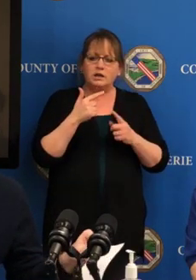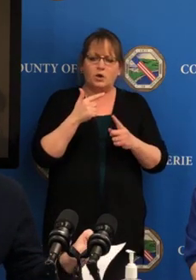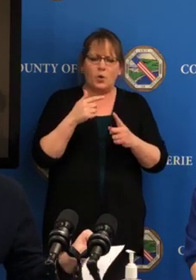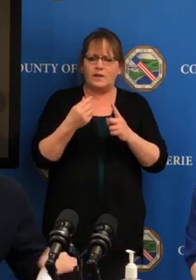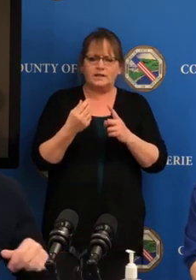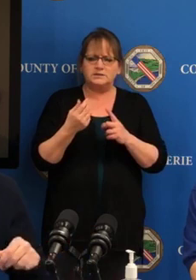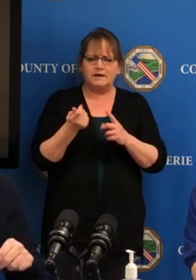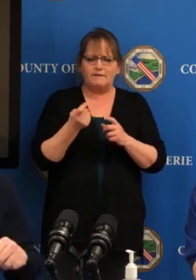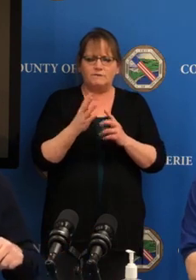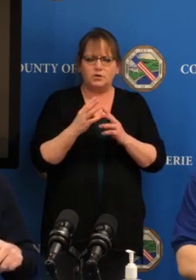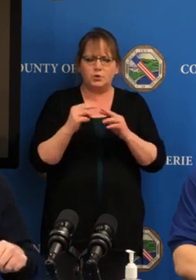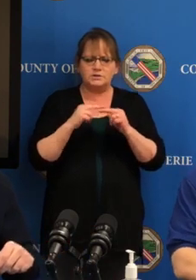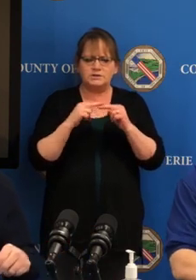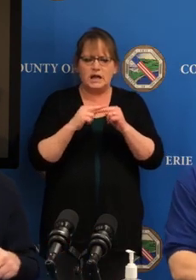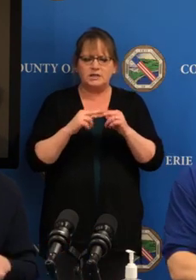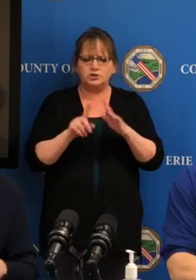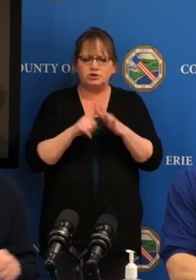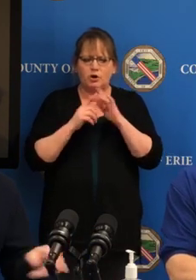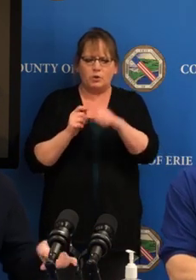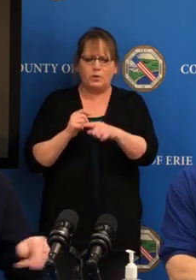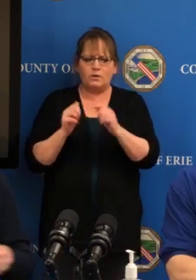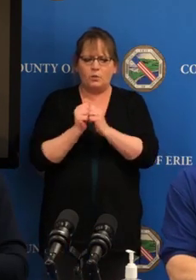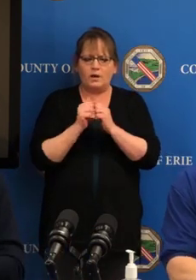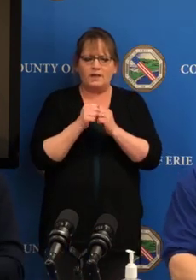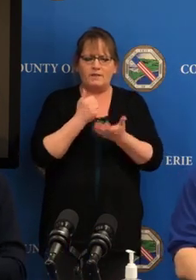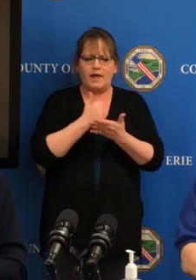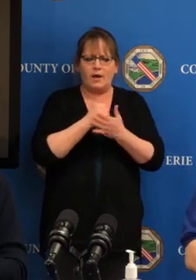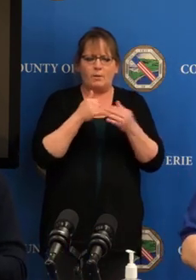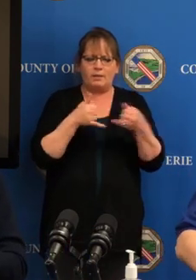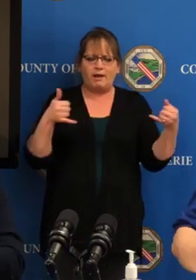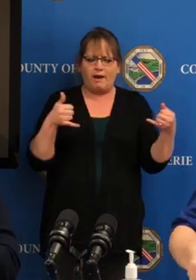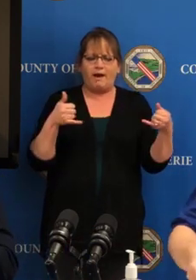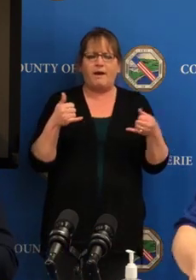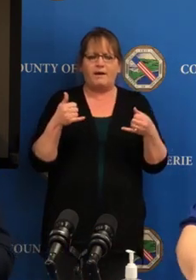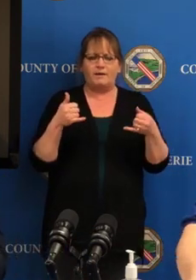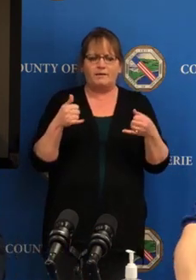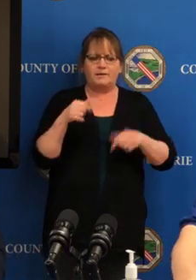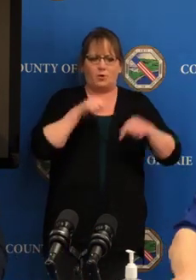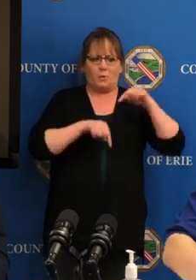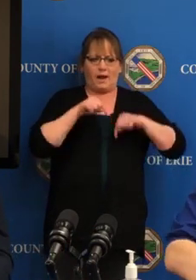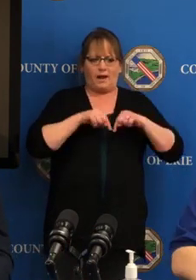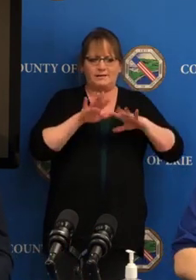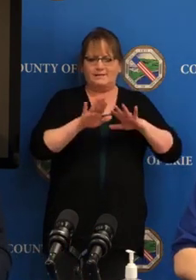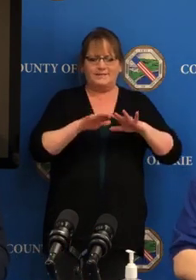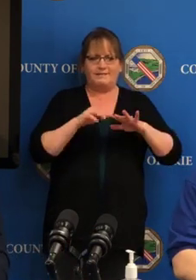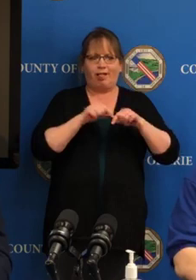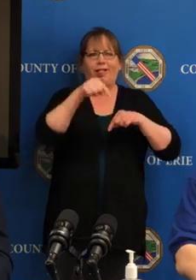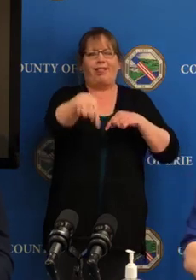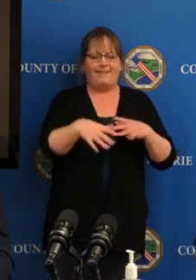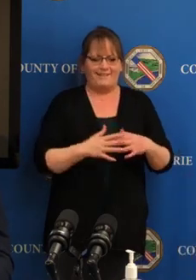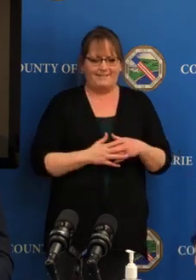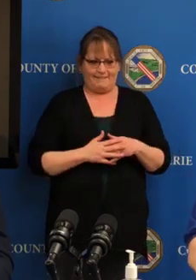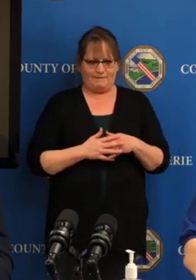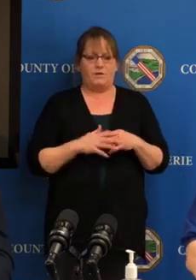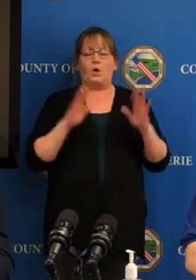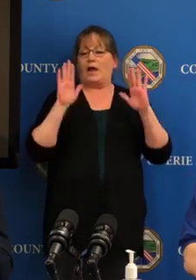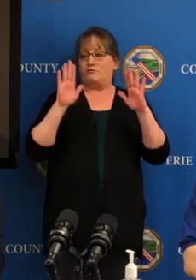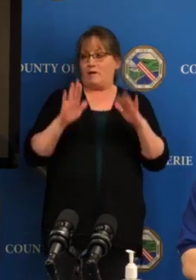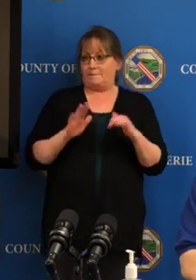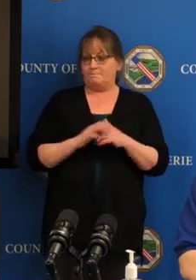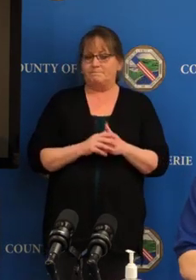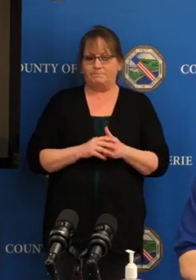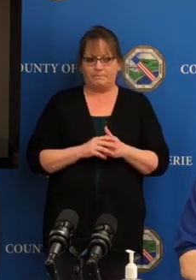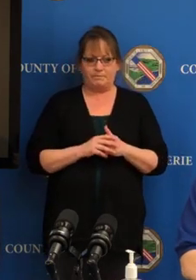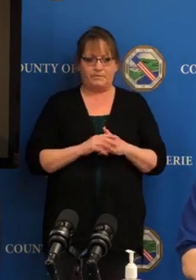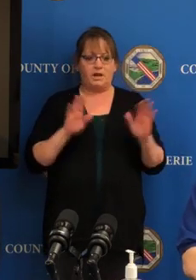couple slides away. Okay. So why don't we start with the helpline Okay. and what the senior service department does. Okay, great.